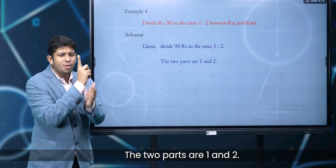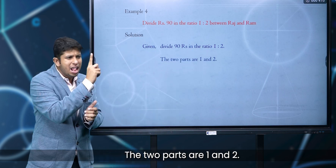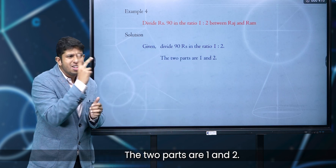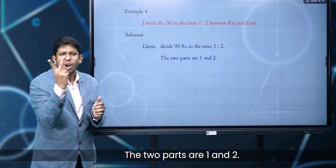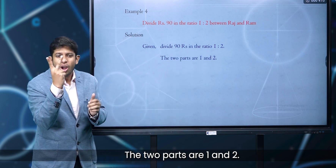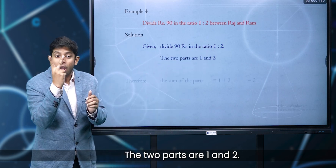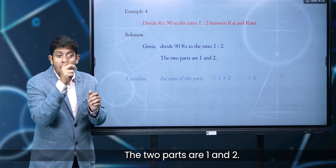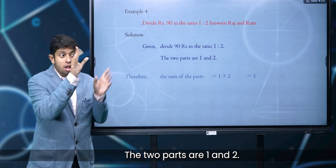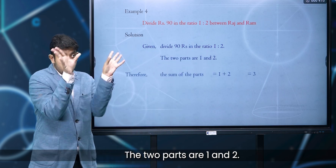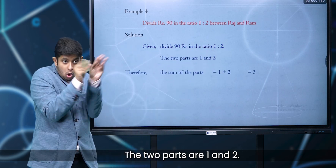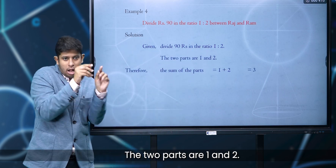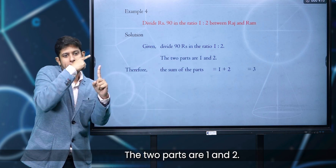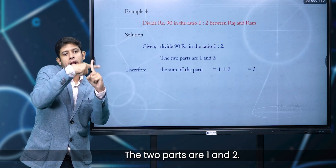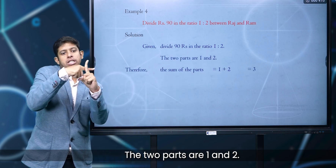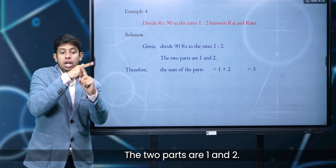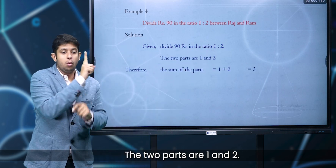The two parts are 1 and 2.